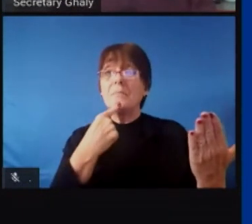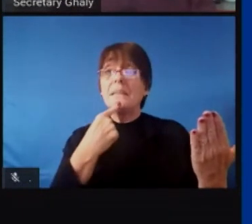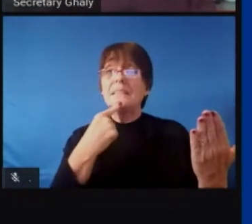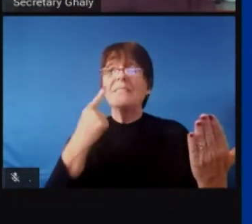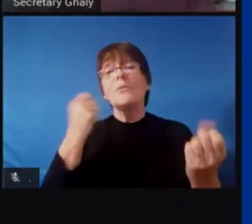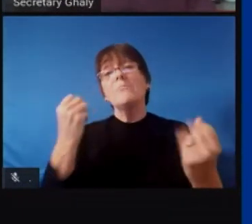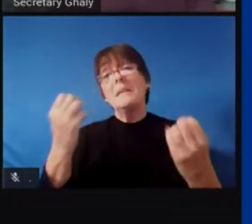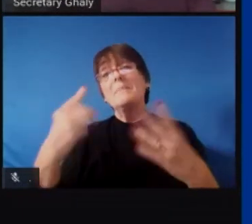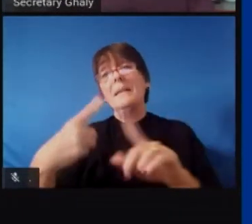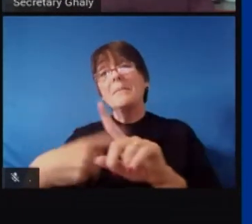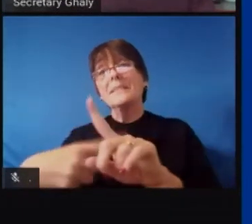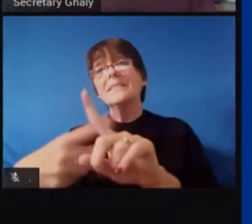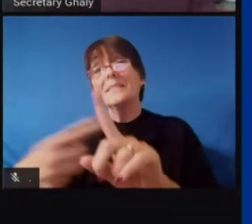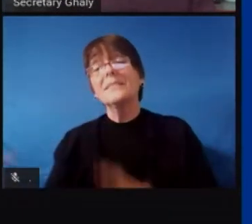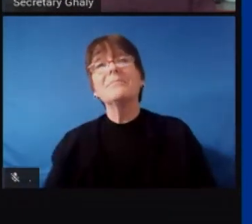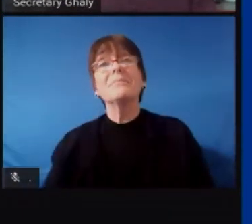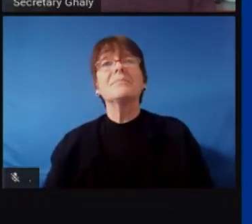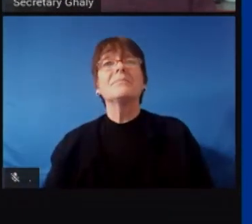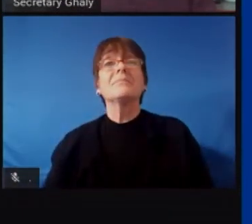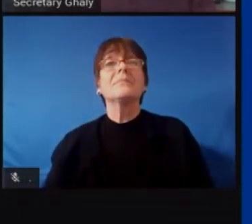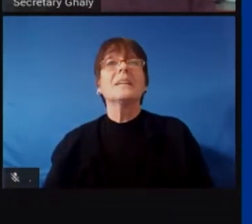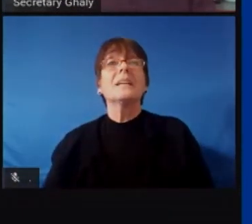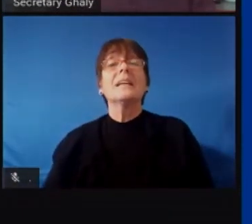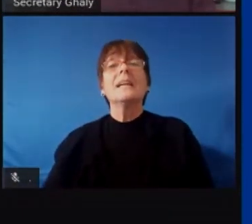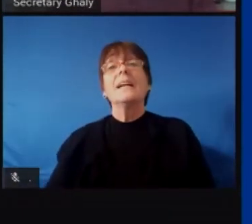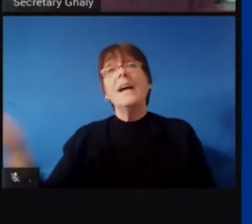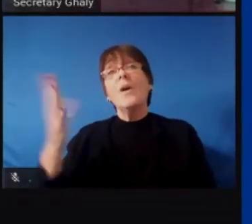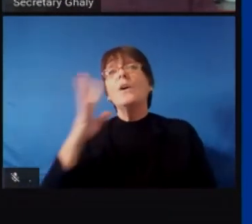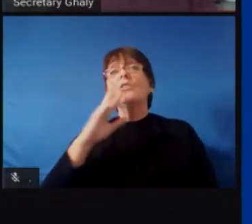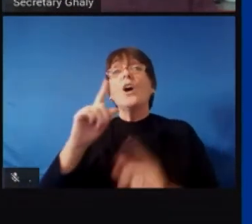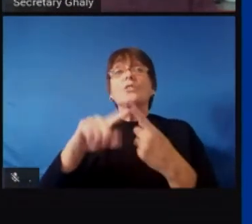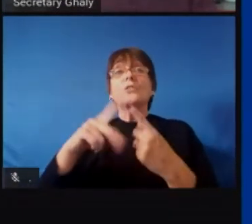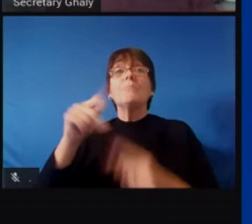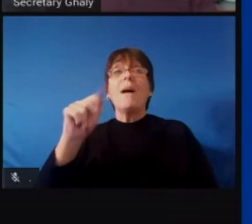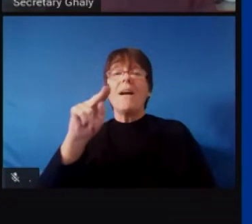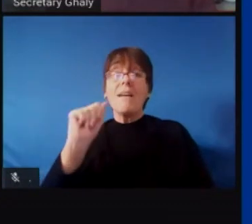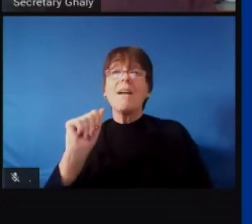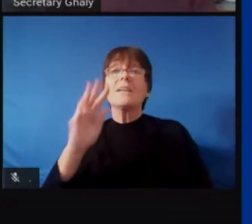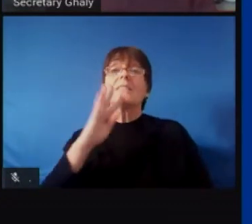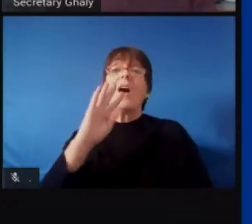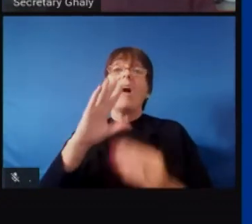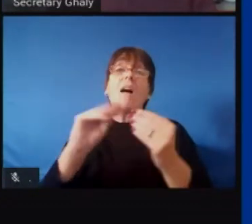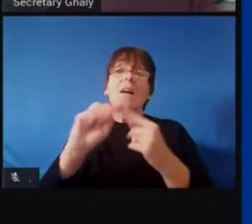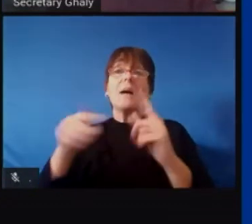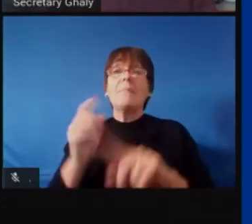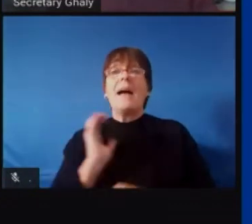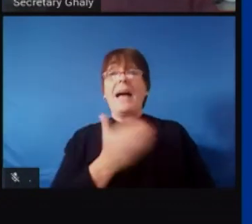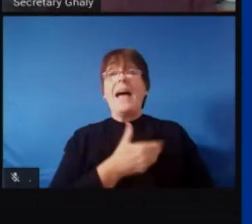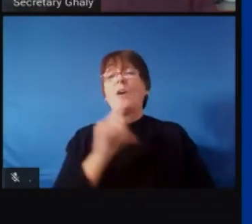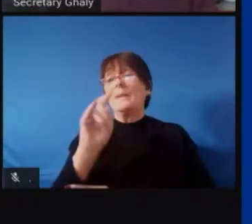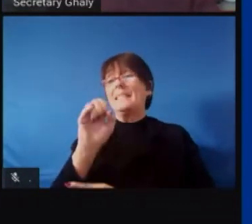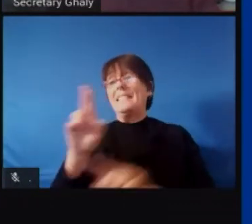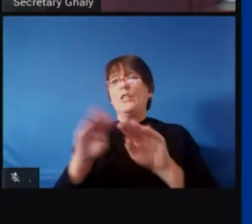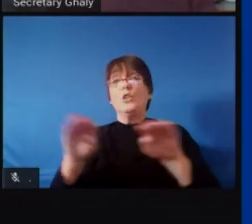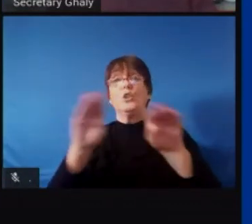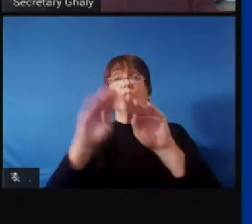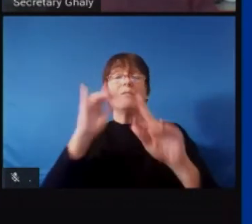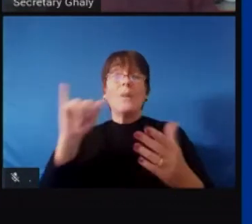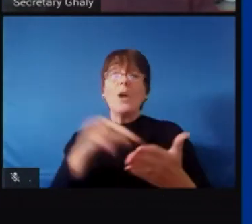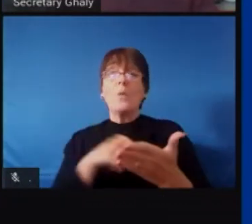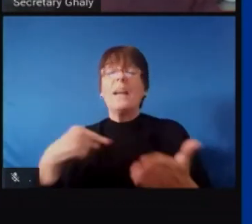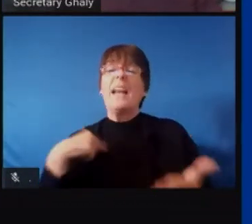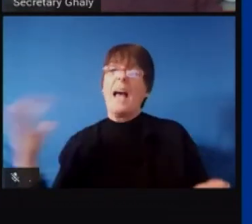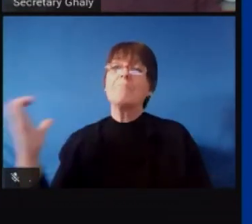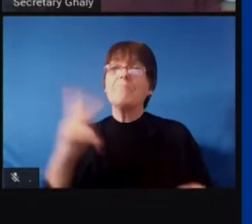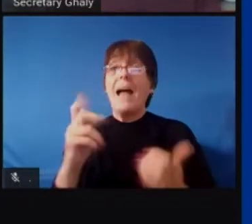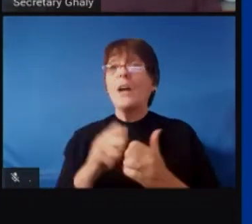months. So with that, I want to invite Dr. Pon up to talk about our tier assignments for the week, and then I'll be right back